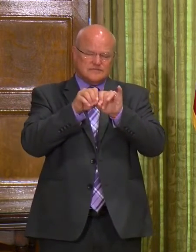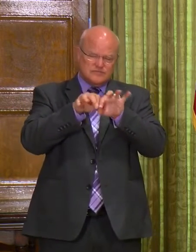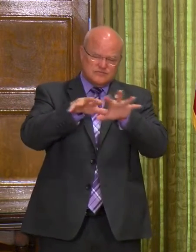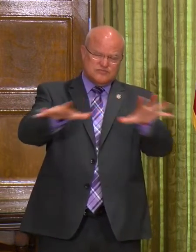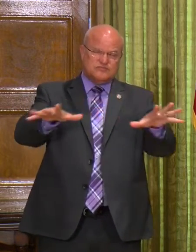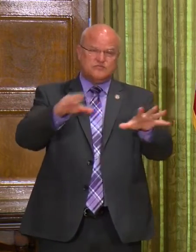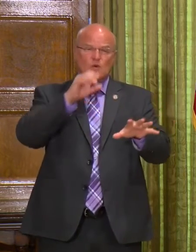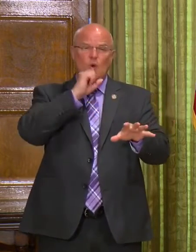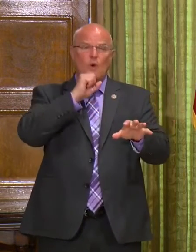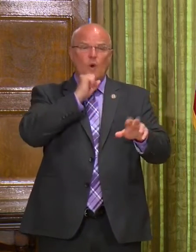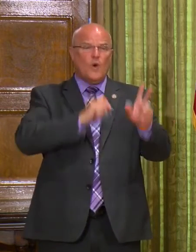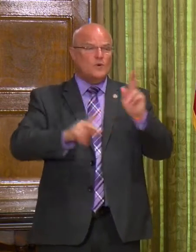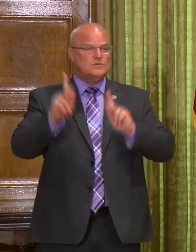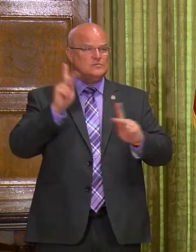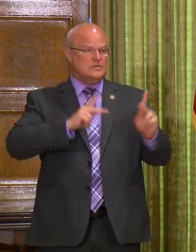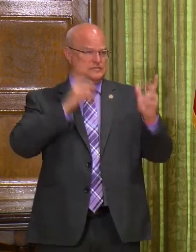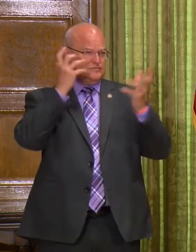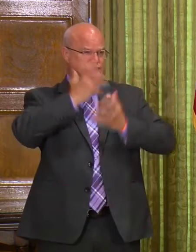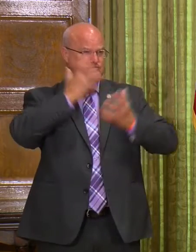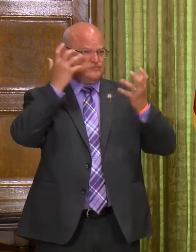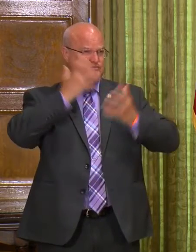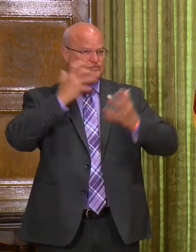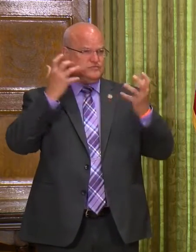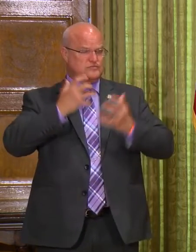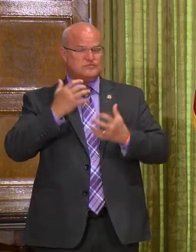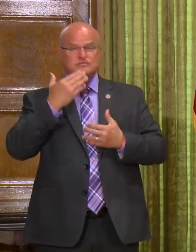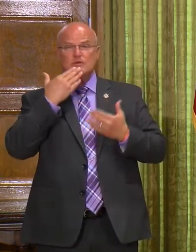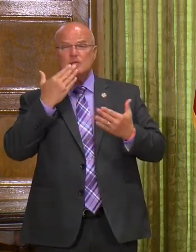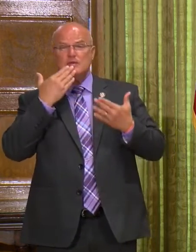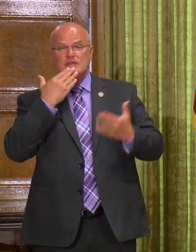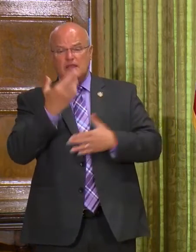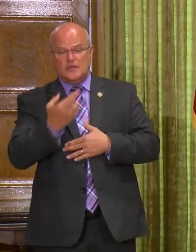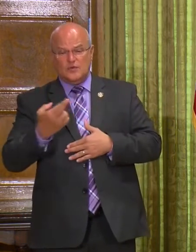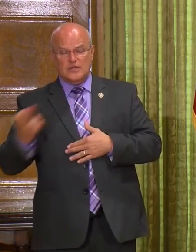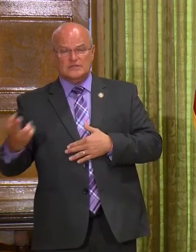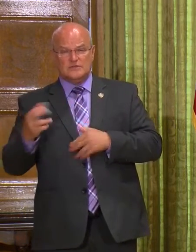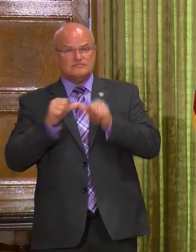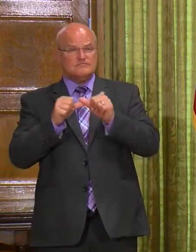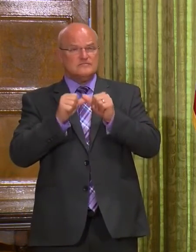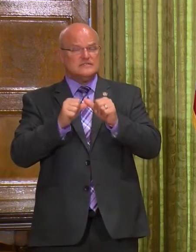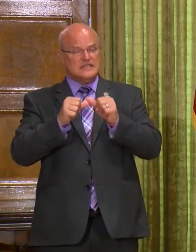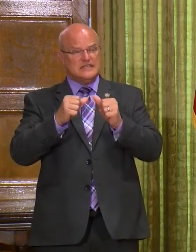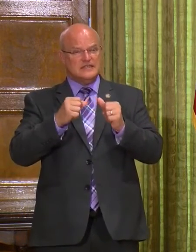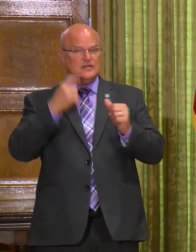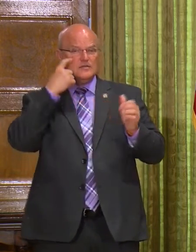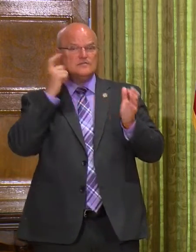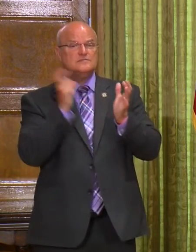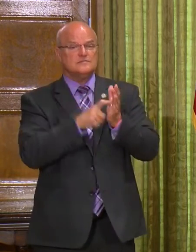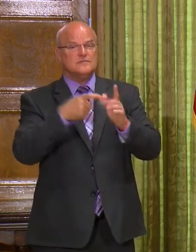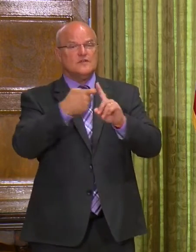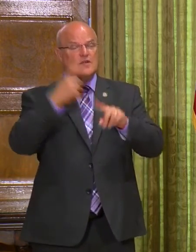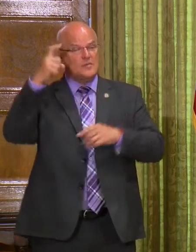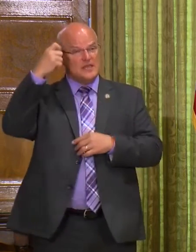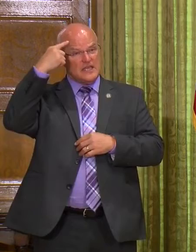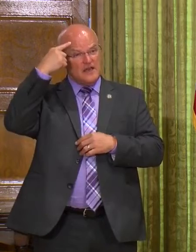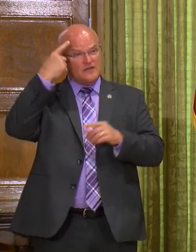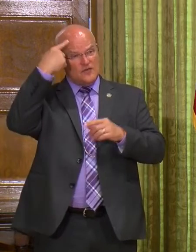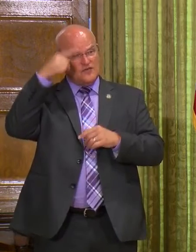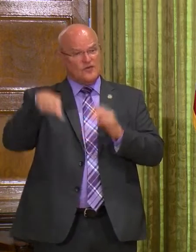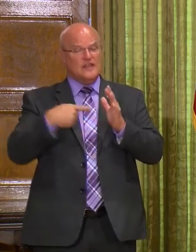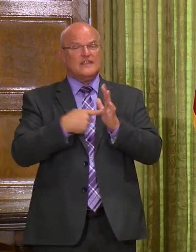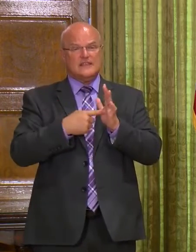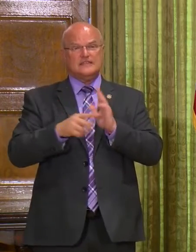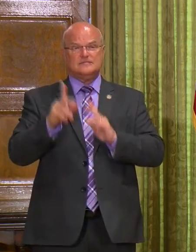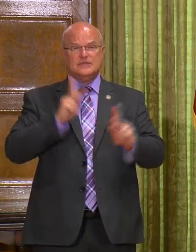our elderly population, and we definitely appreciate the resources and continued acknowledgement from our governor on behalf of these